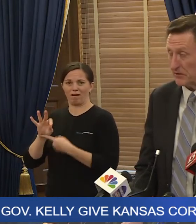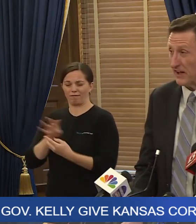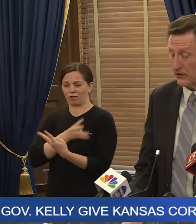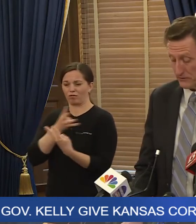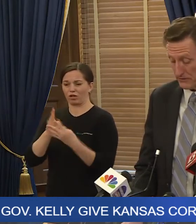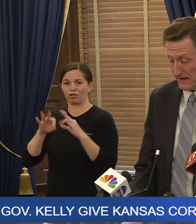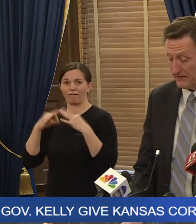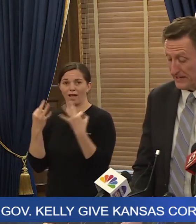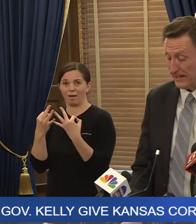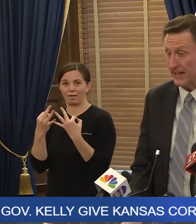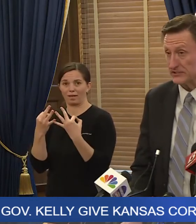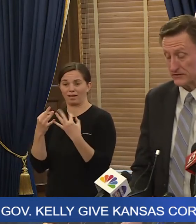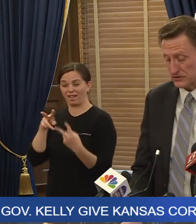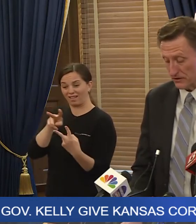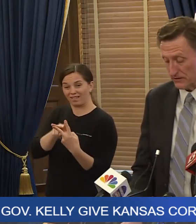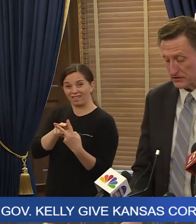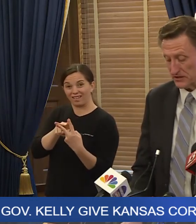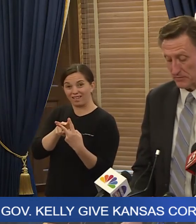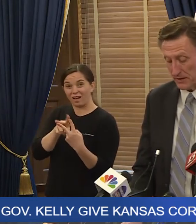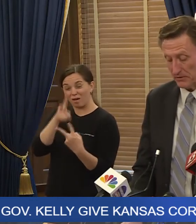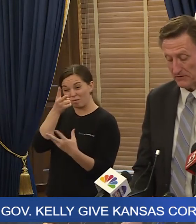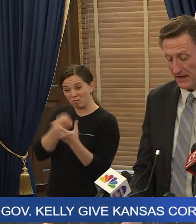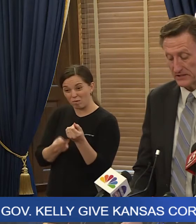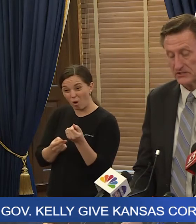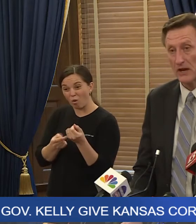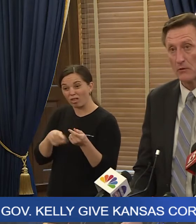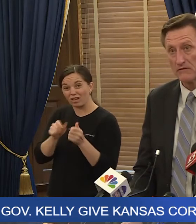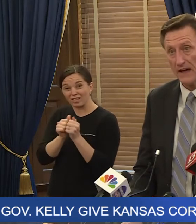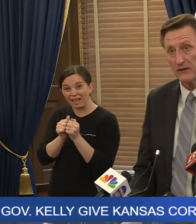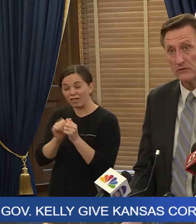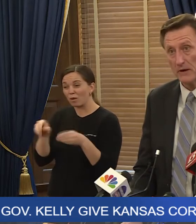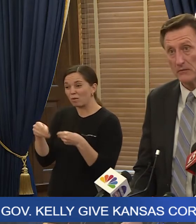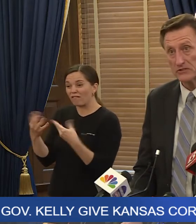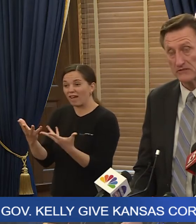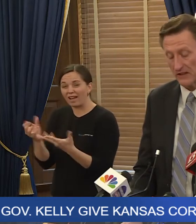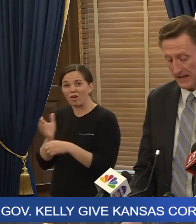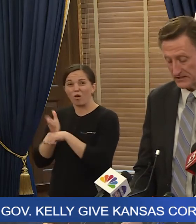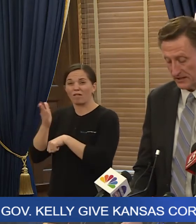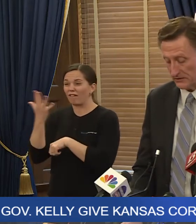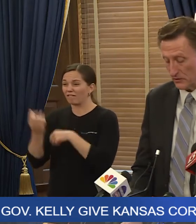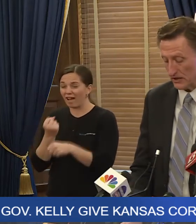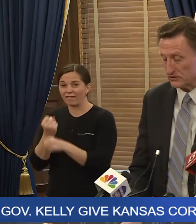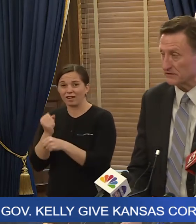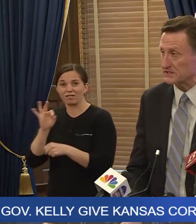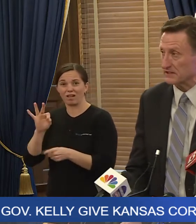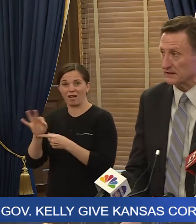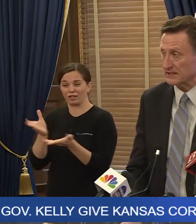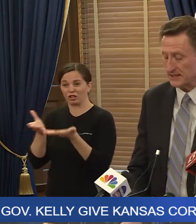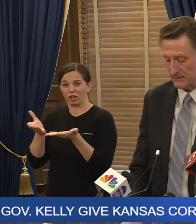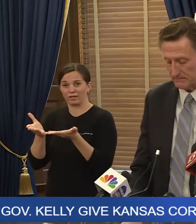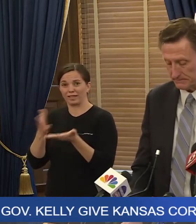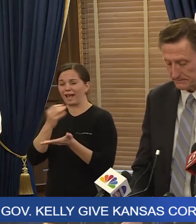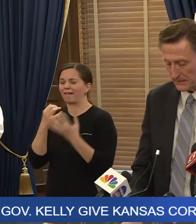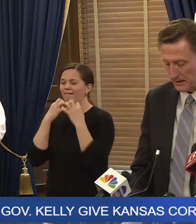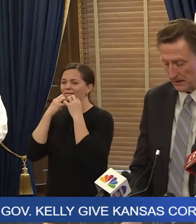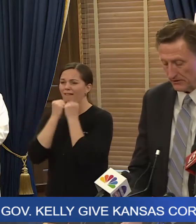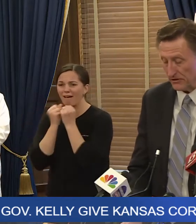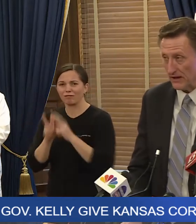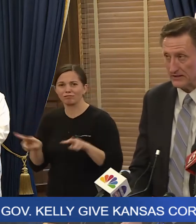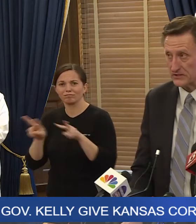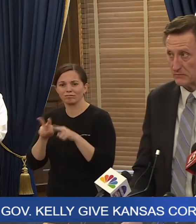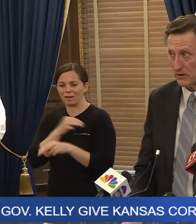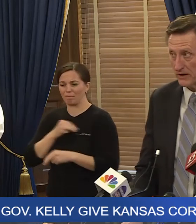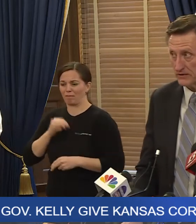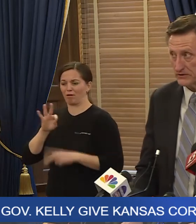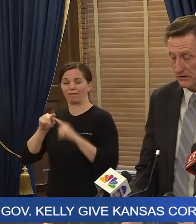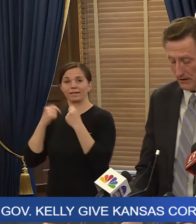Together, they provided over 5 decades of service to the people of Kansas and were valued members of the Lansing Correctional Facility team. Our